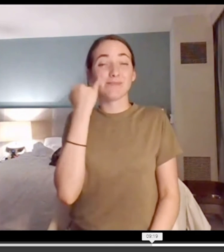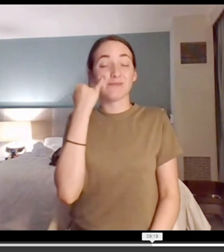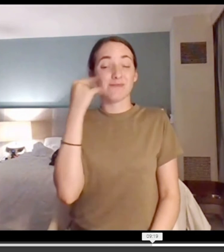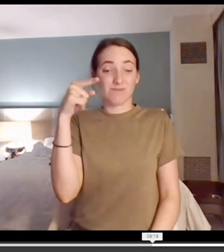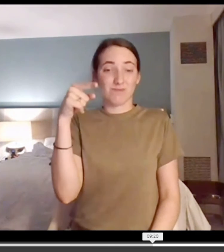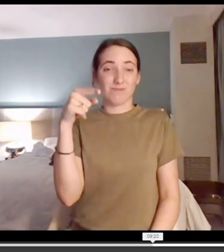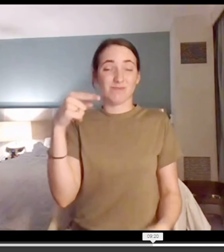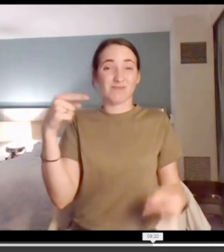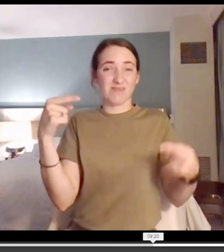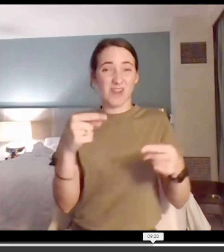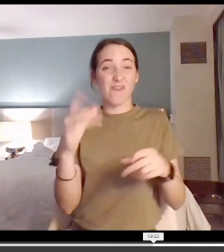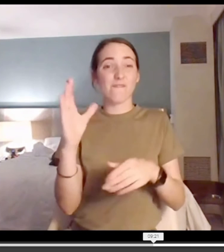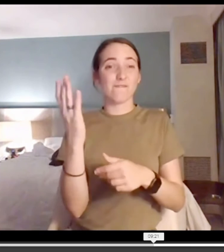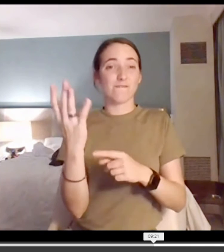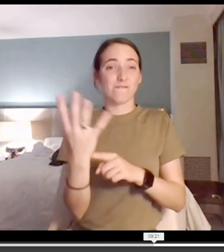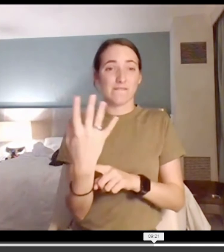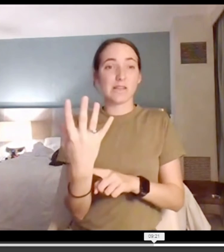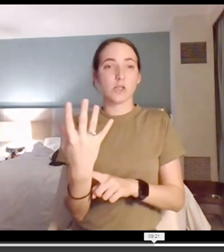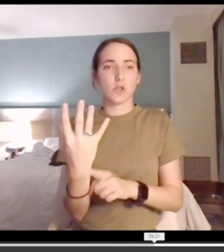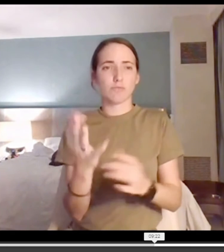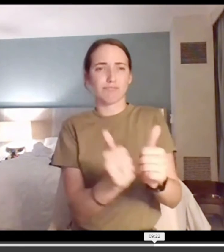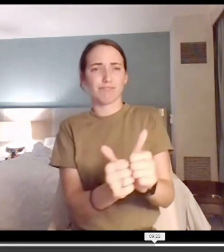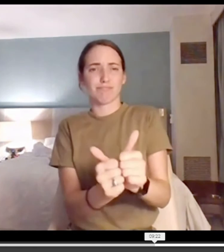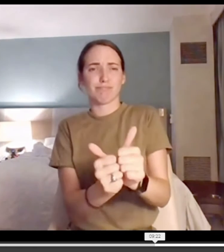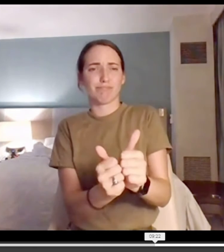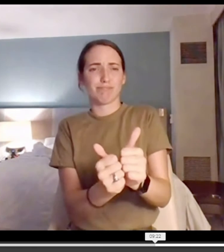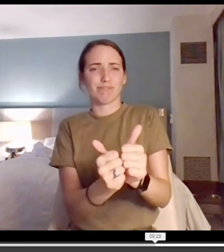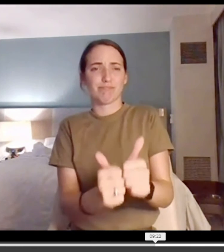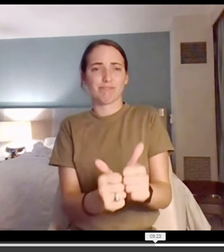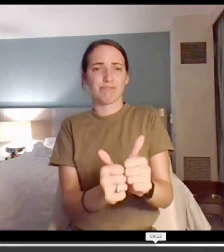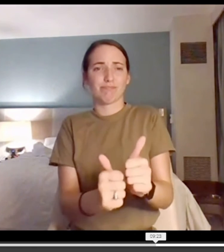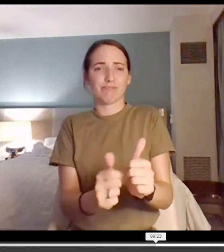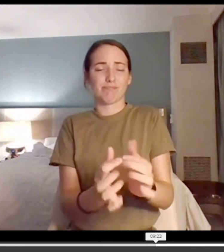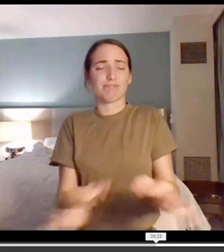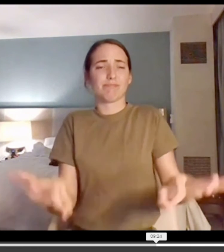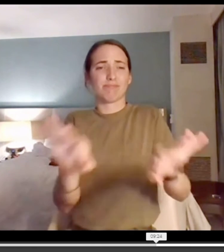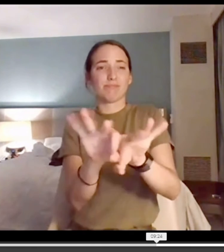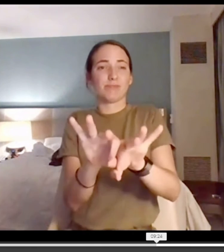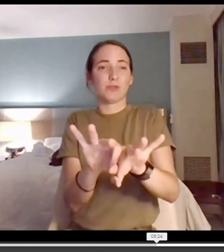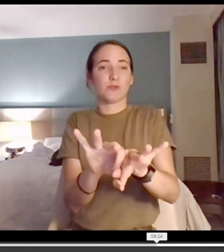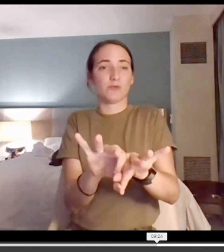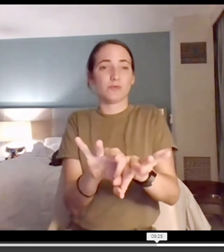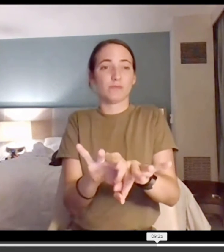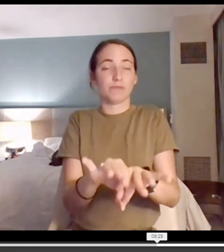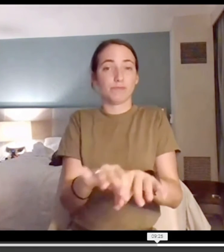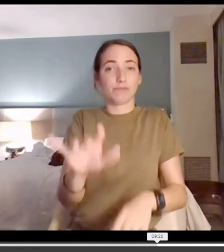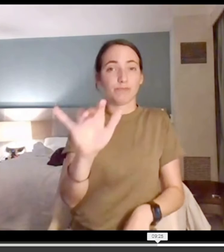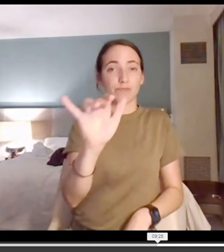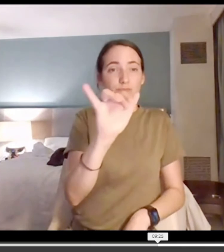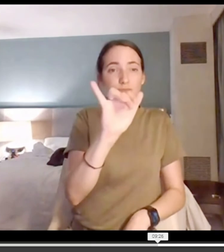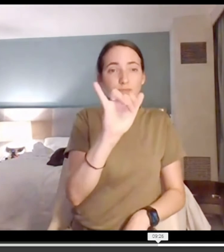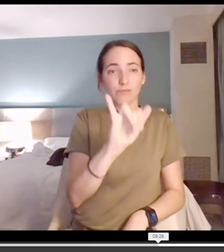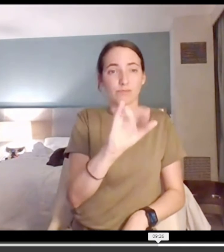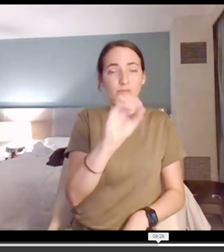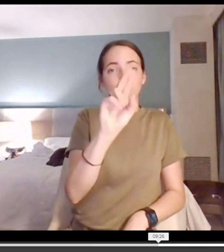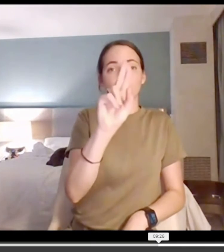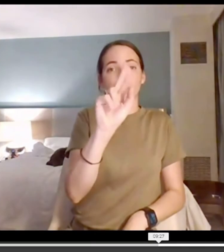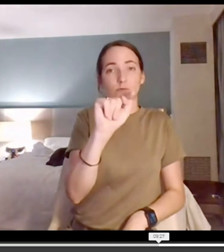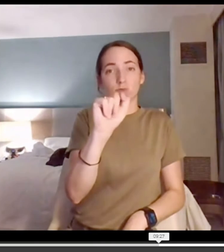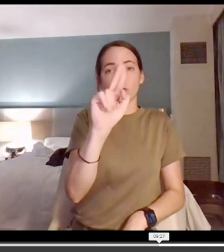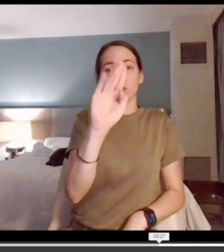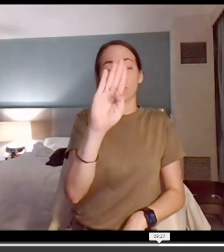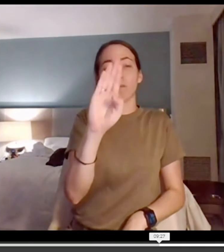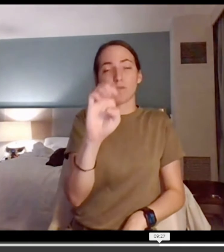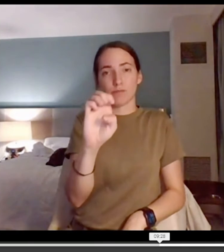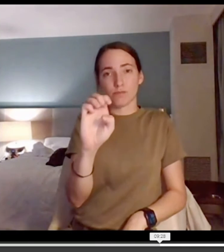please give it a thumbs up on YouTube, like it on Facebook, subscribe to my YouTube channel, like my Facebook page, and if I can answer any questions